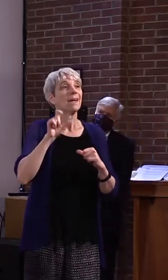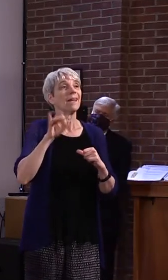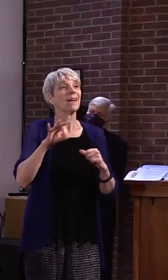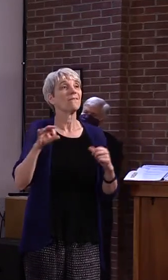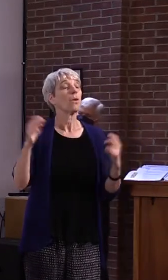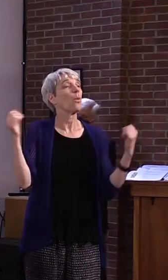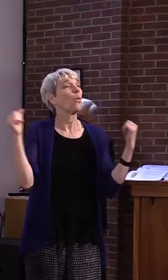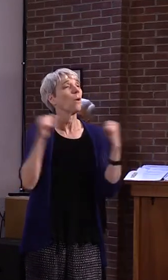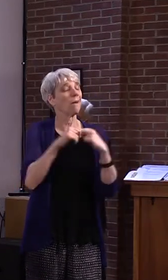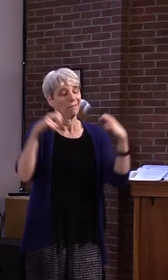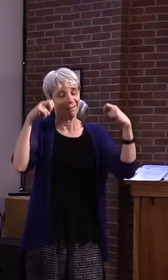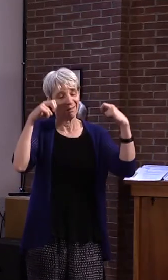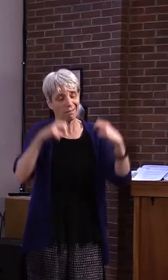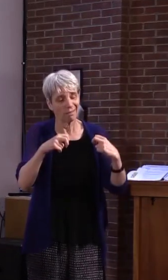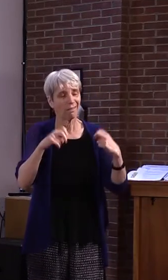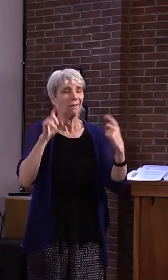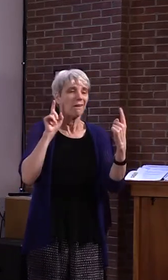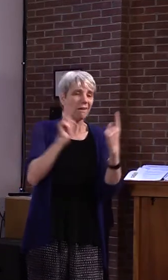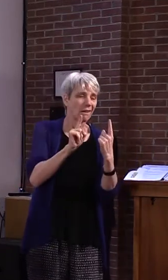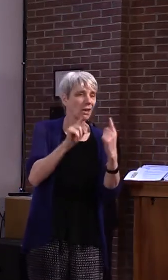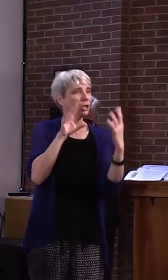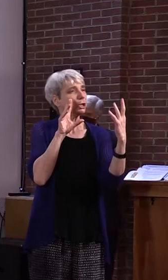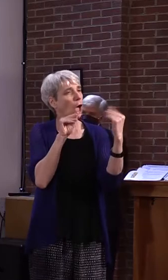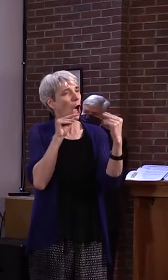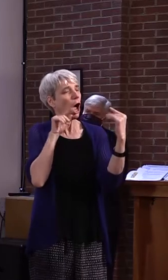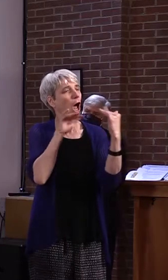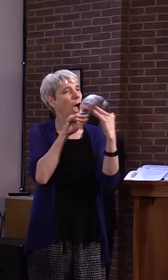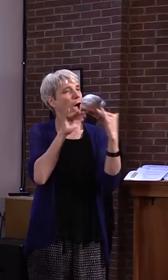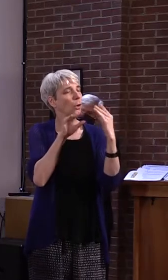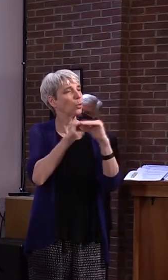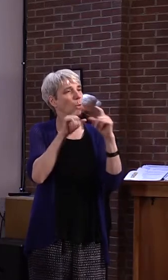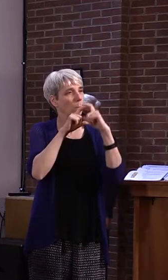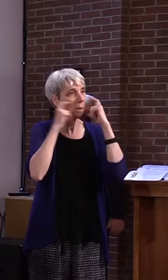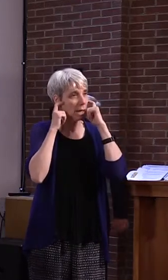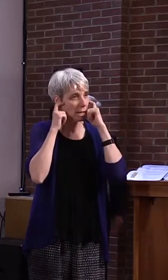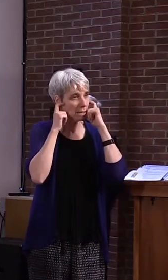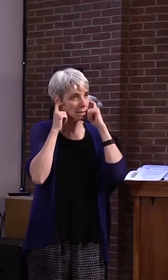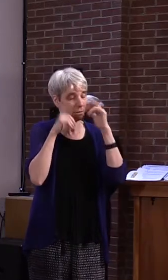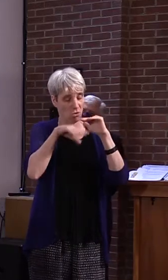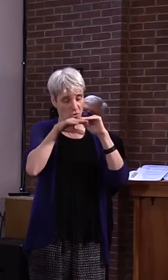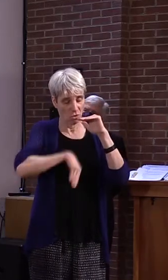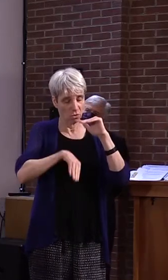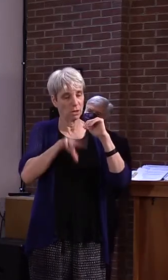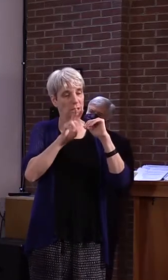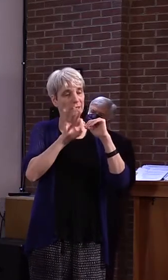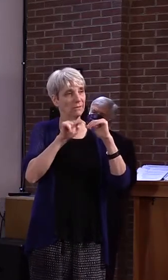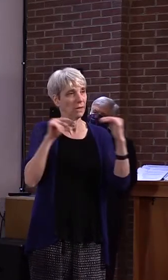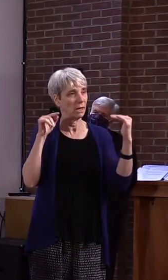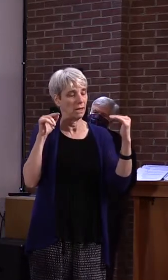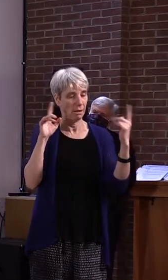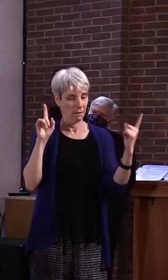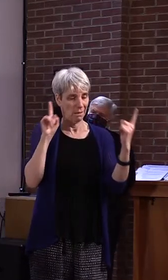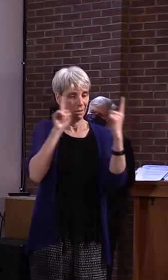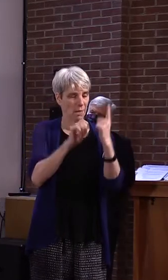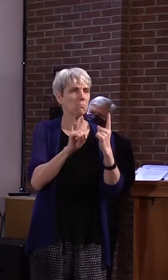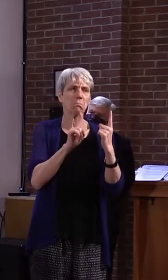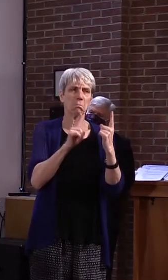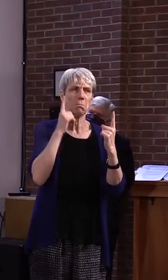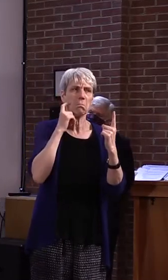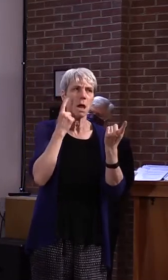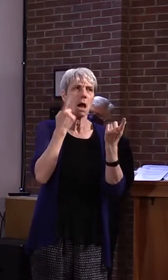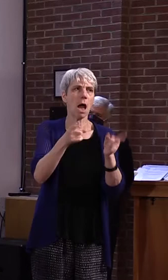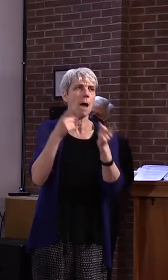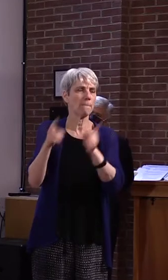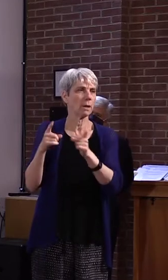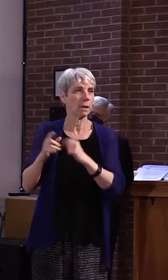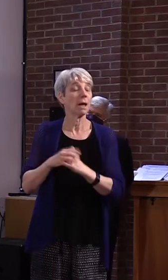mask, possibly for 15 minutes within 6 feet, must have happened a fair amount there. Keep in